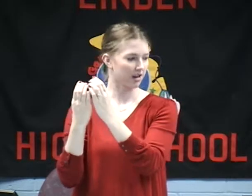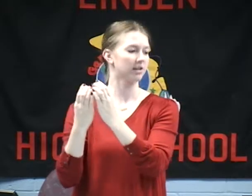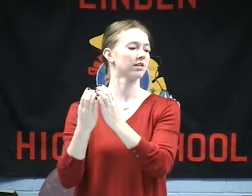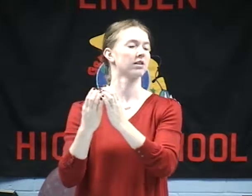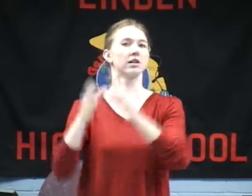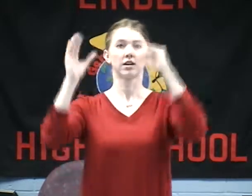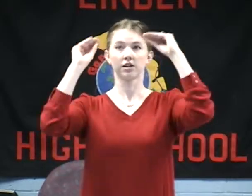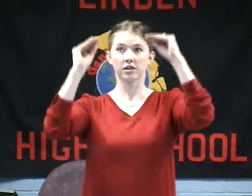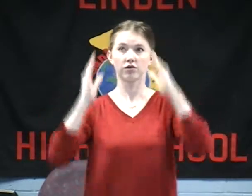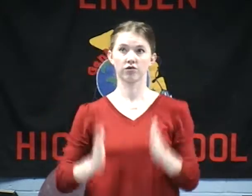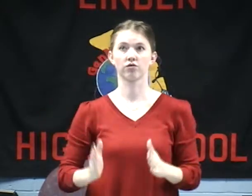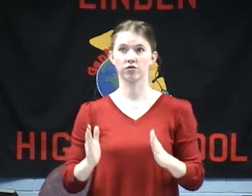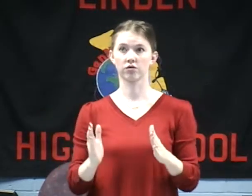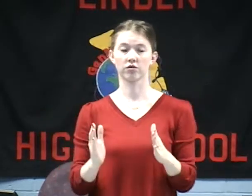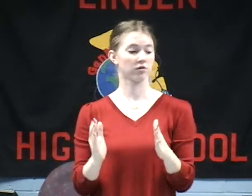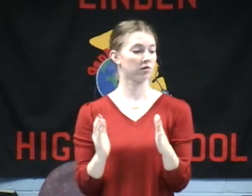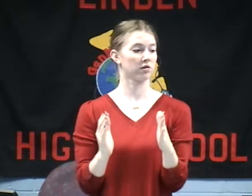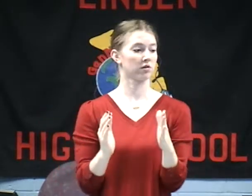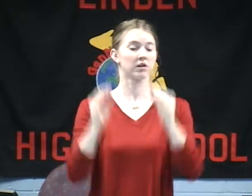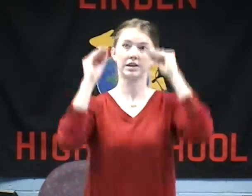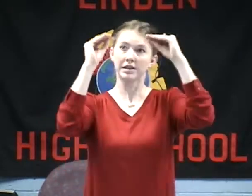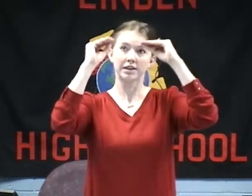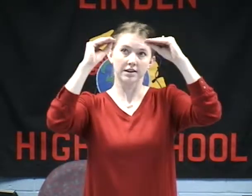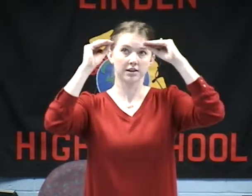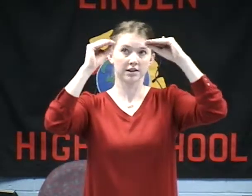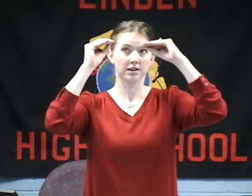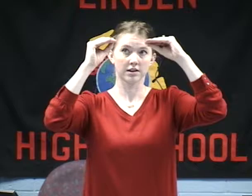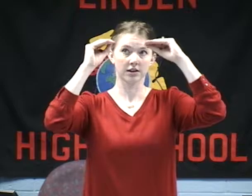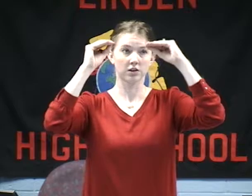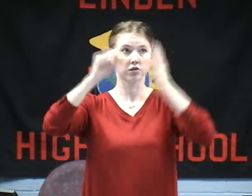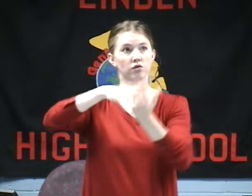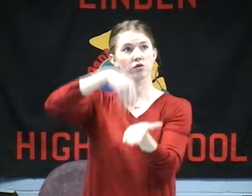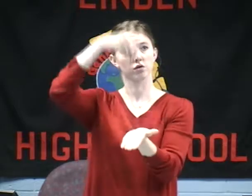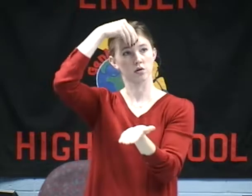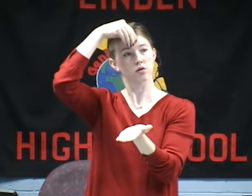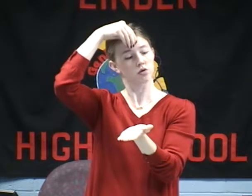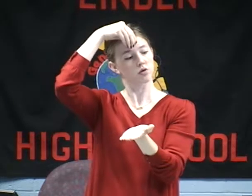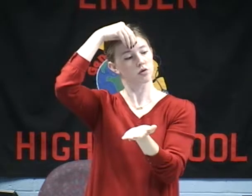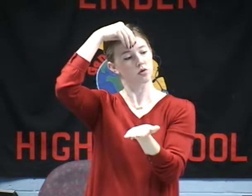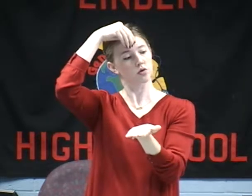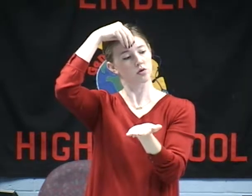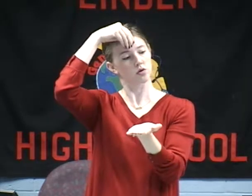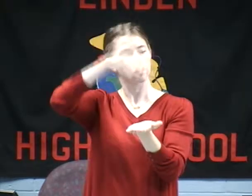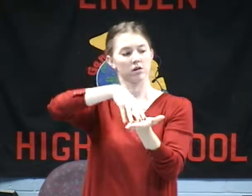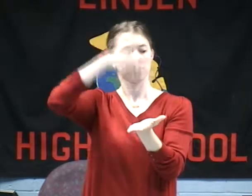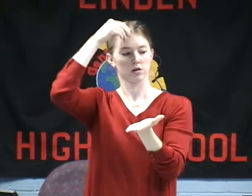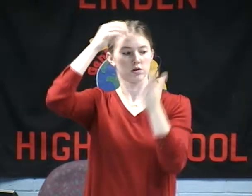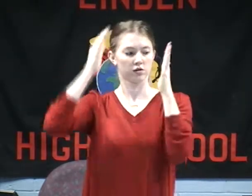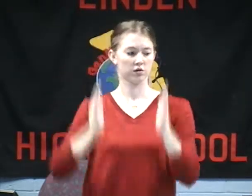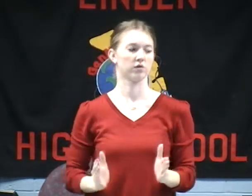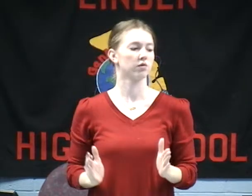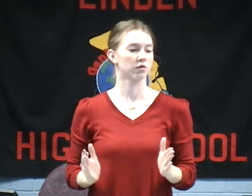Class. Teacher. Teach. Steward. Speaker.